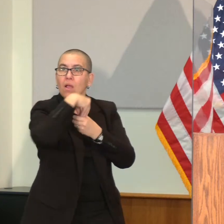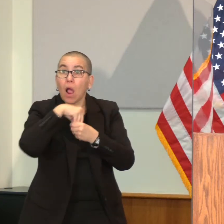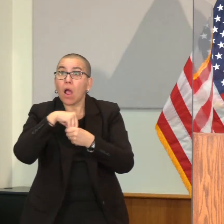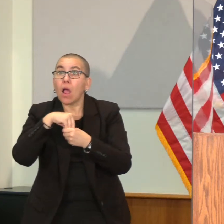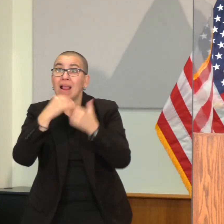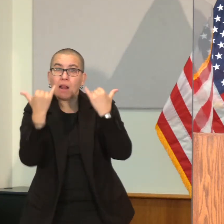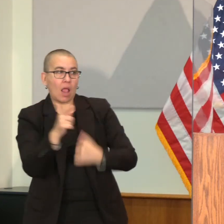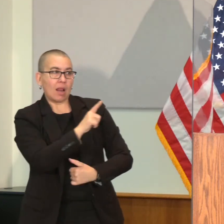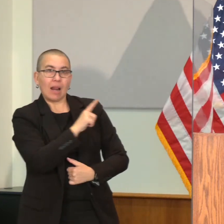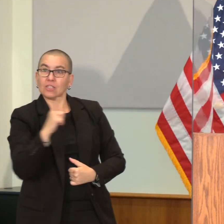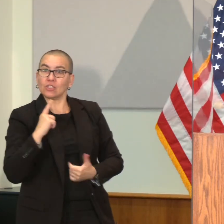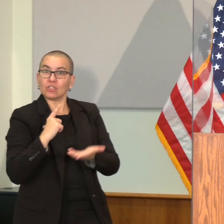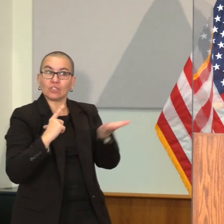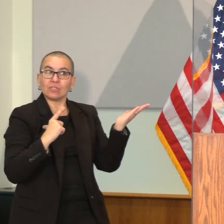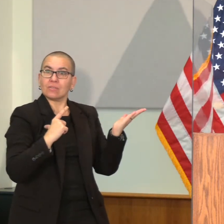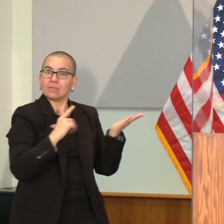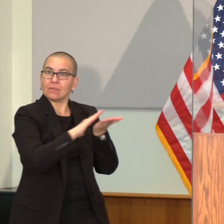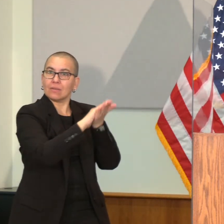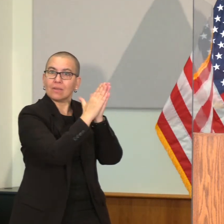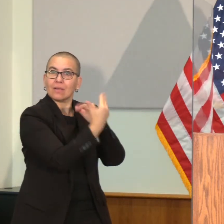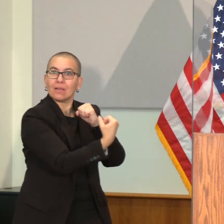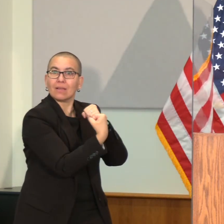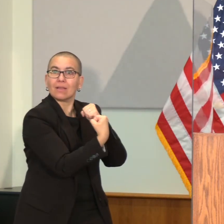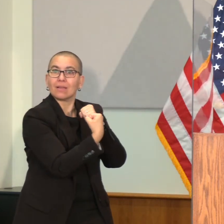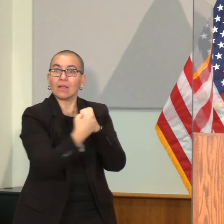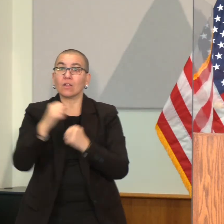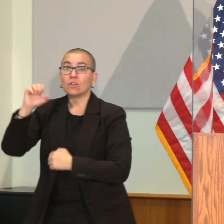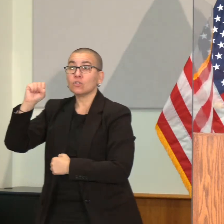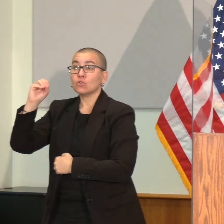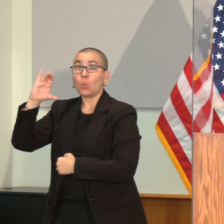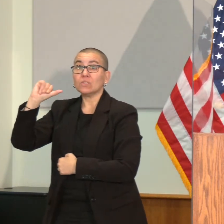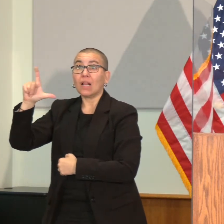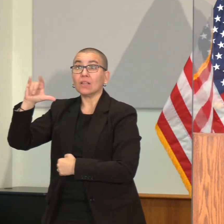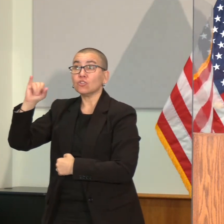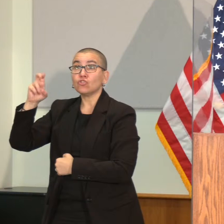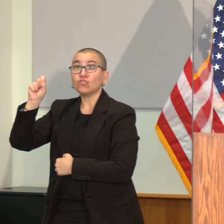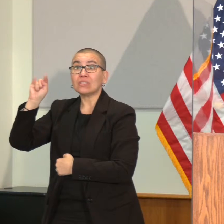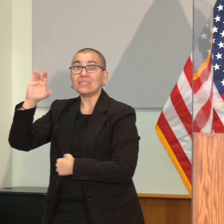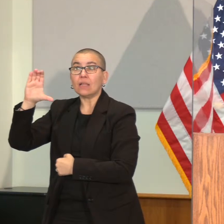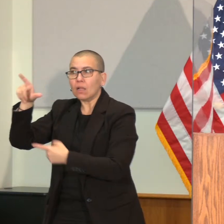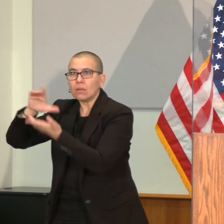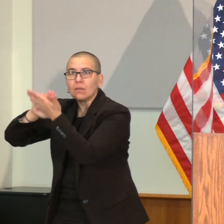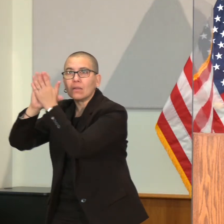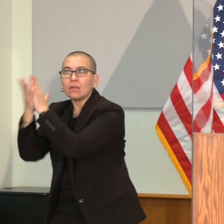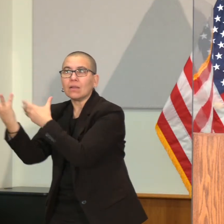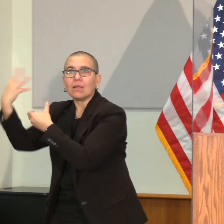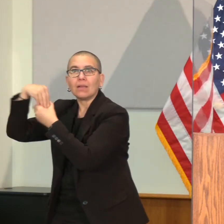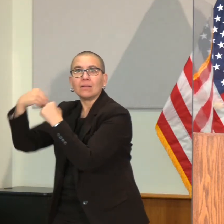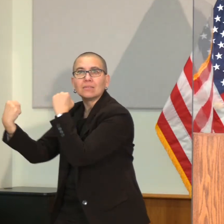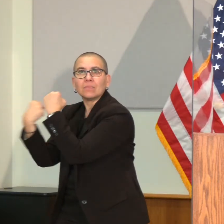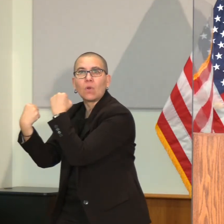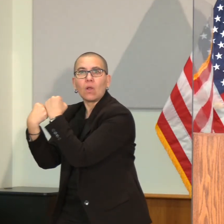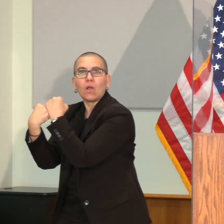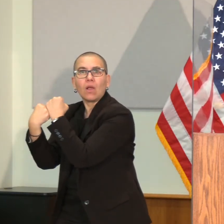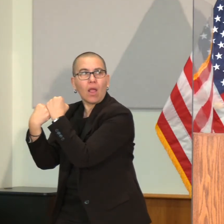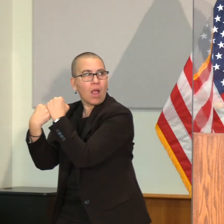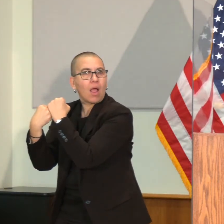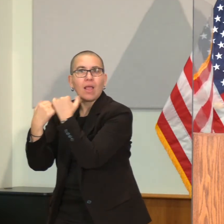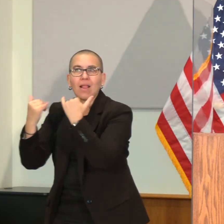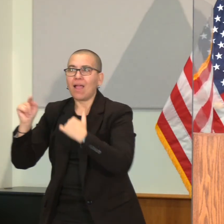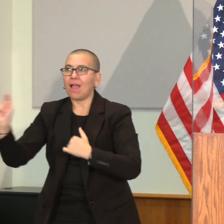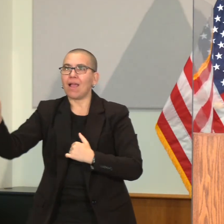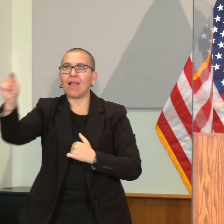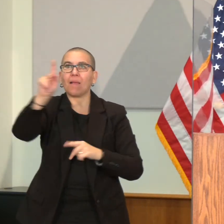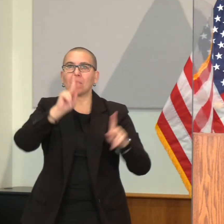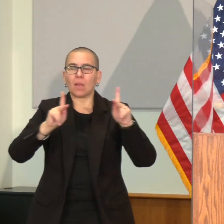justice advocates. There's an intersection here of a lot of commonality. And so the work that we have and the